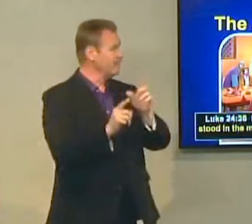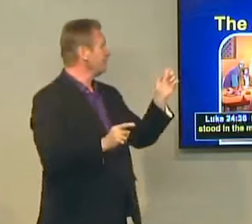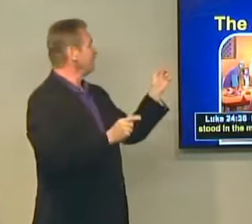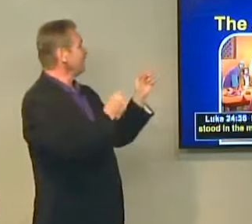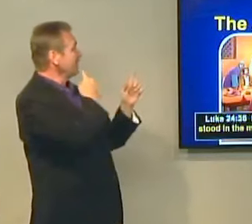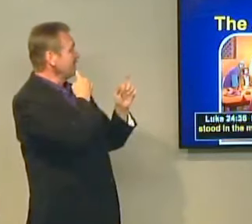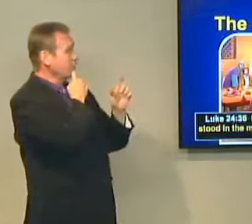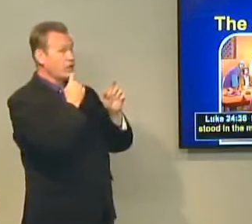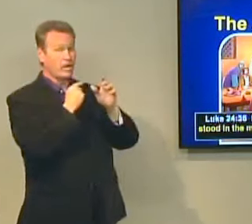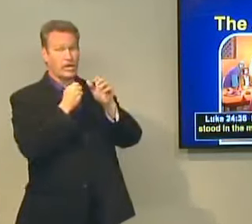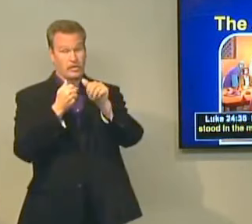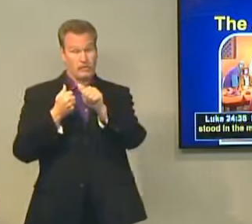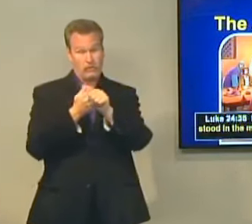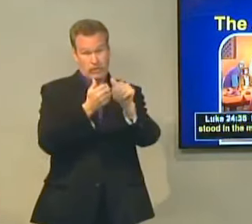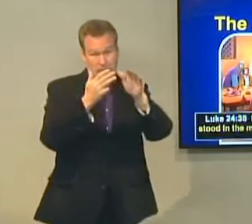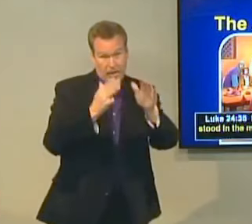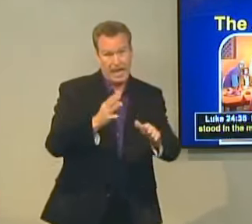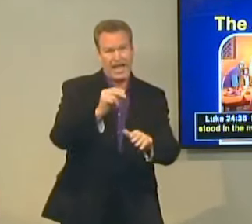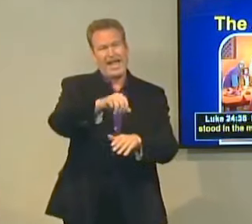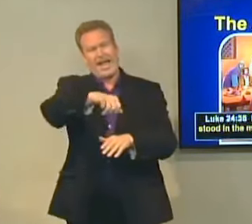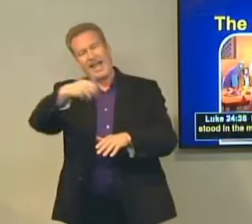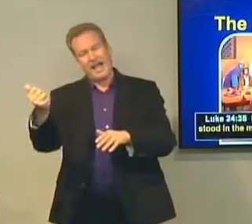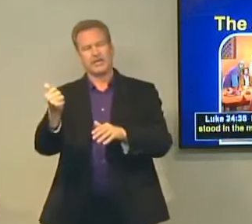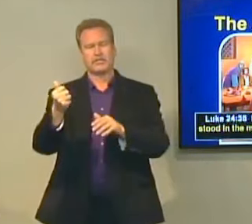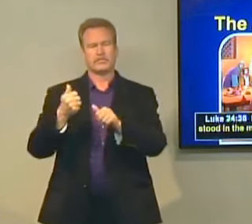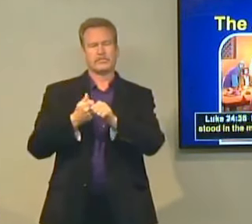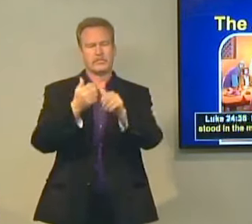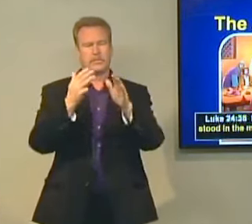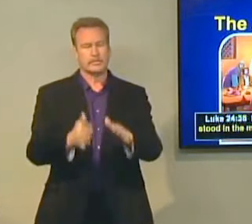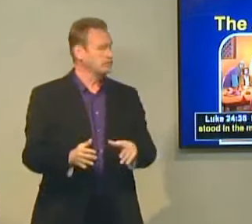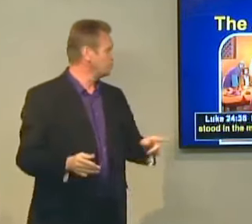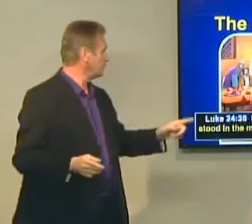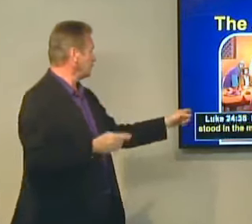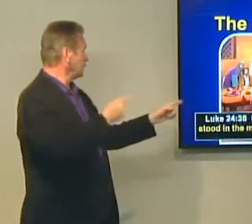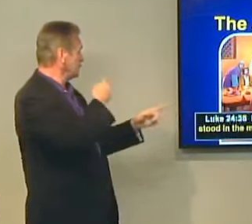The fifth appearance. Was to the apostles. And every disciples.